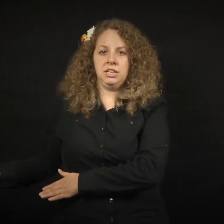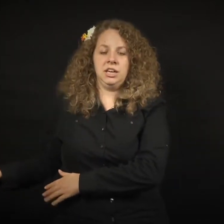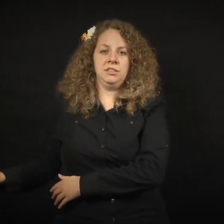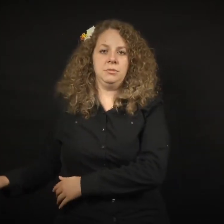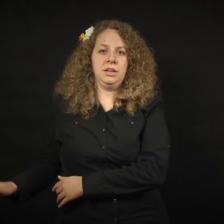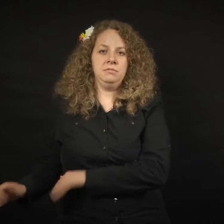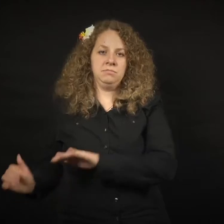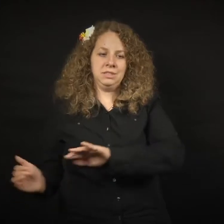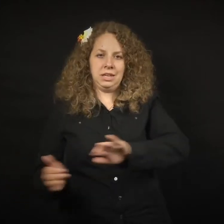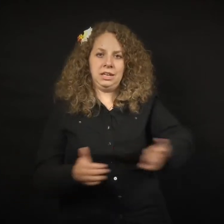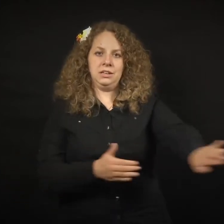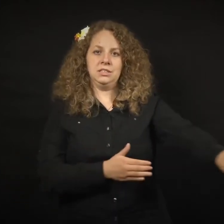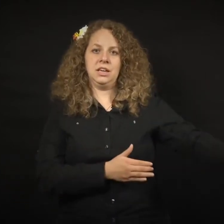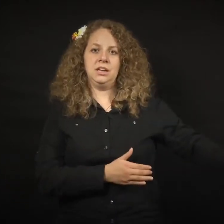Getting out of the way. Setting it aside.